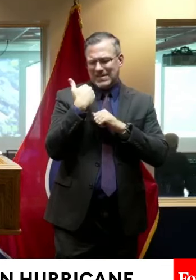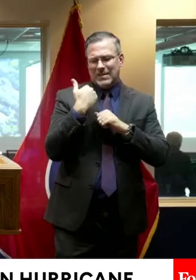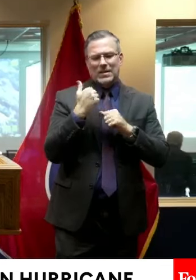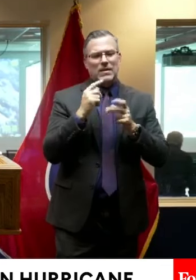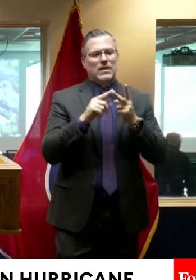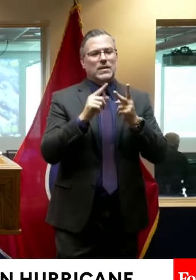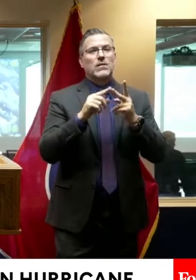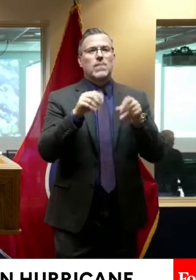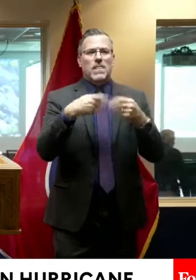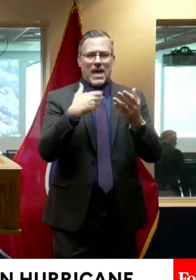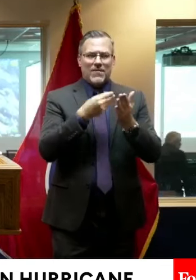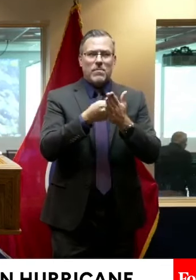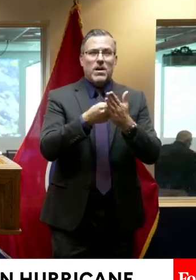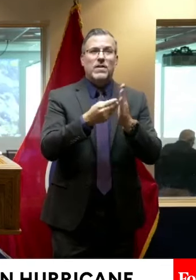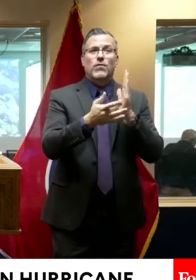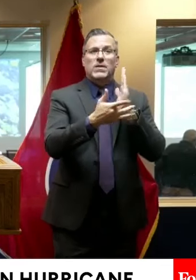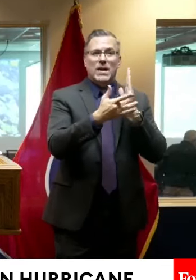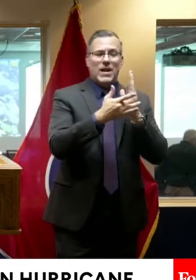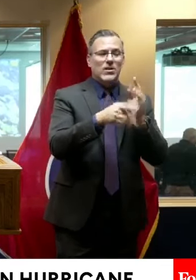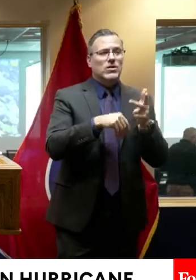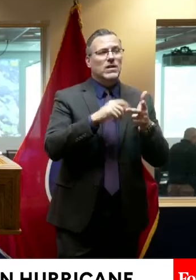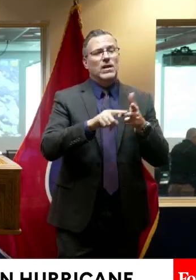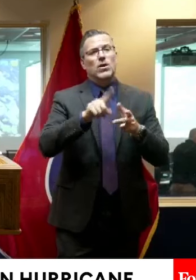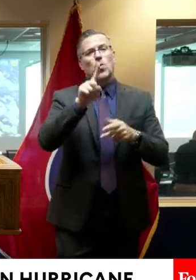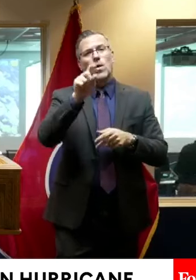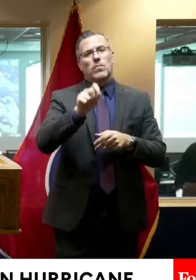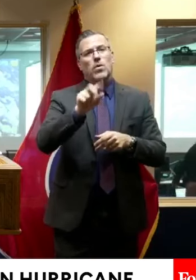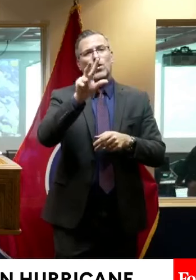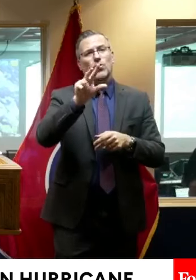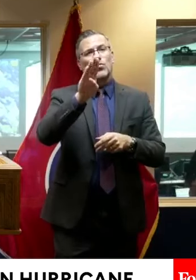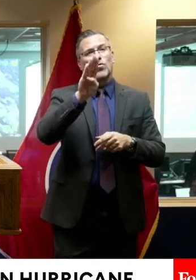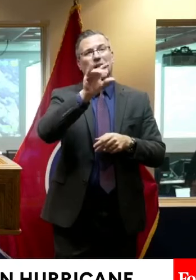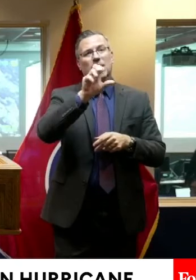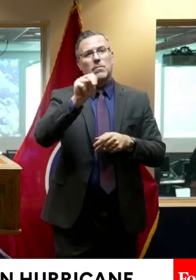for technology, $1.3 billion for water and sewer.